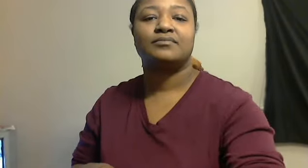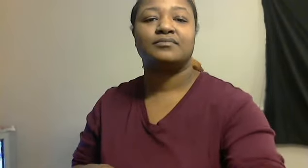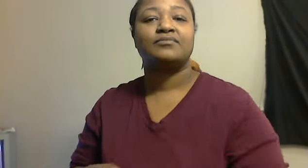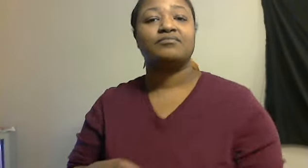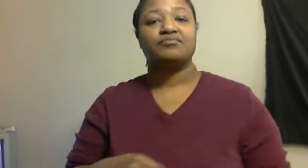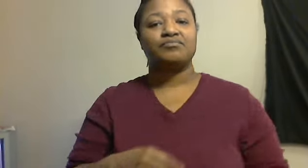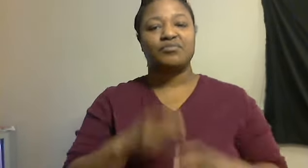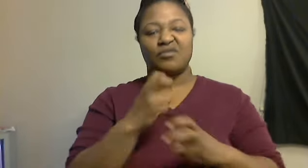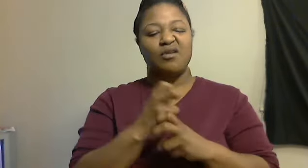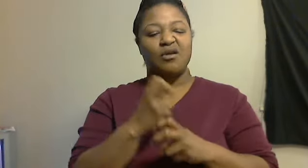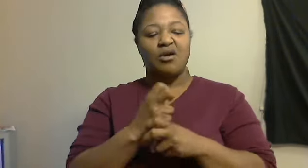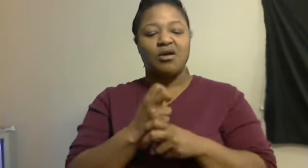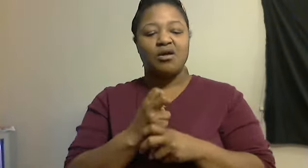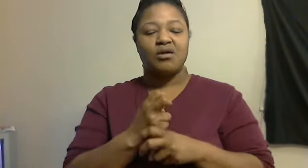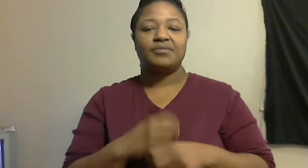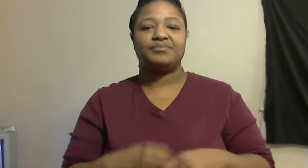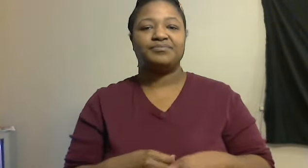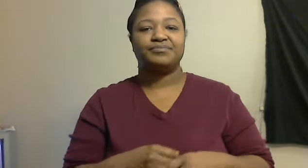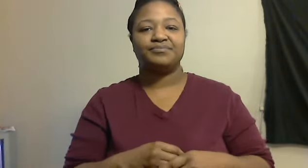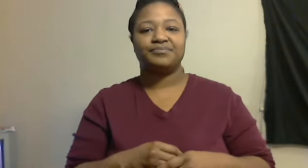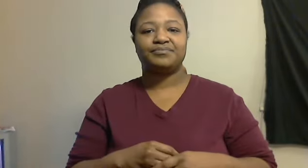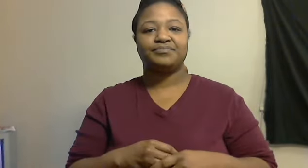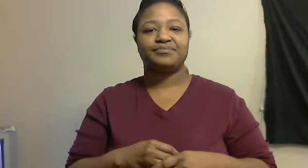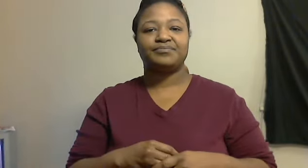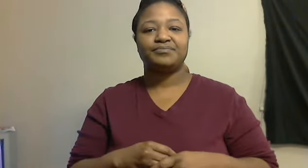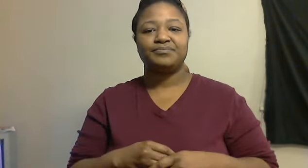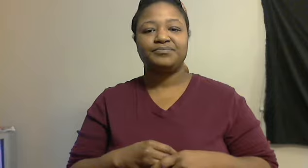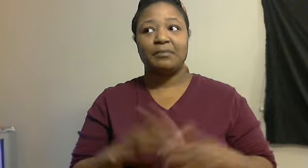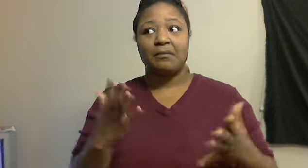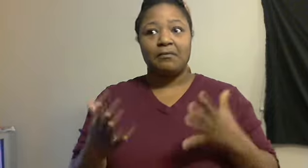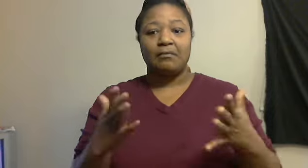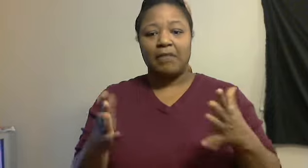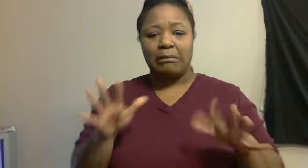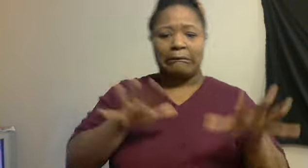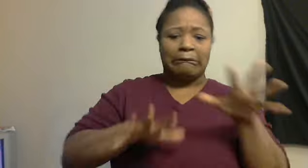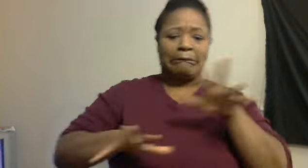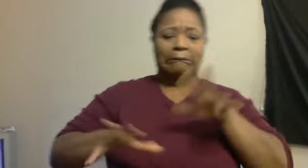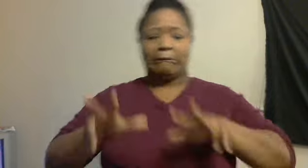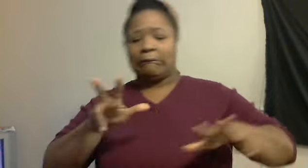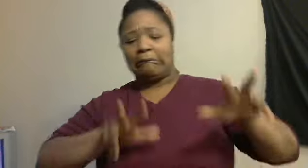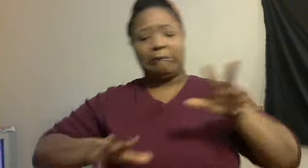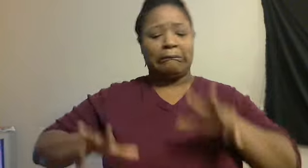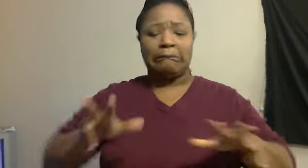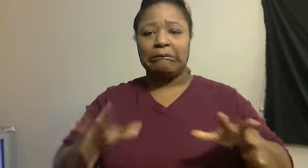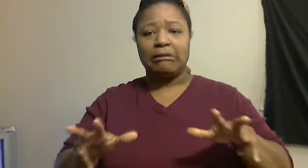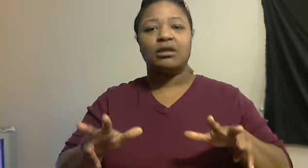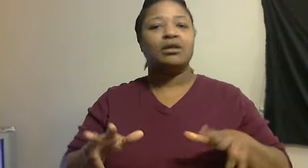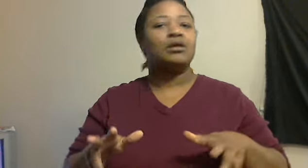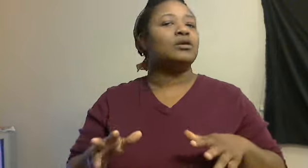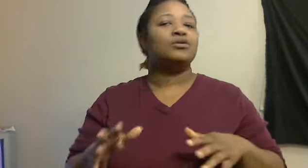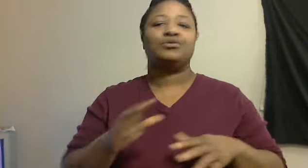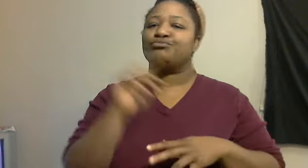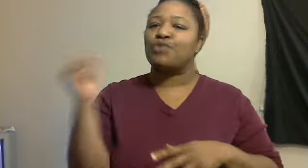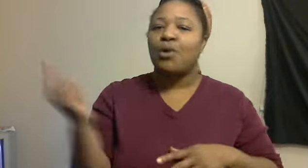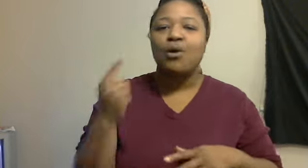And just so you know, if you're a little daunted by this initially, you can always draw the circles. You can always do the number line. And eventually, over time, the more